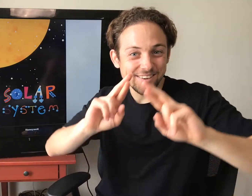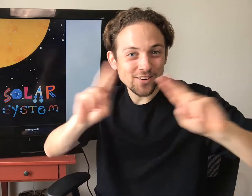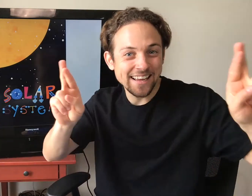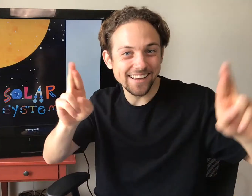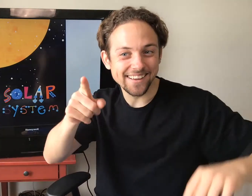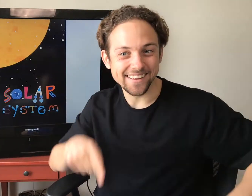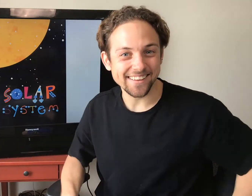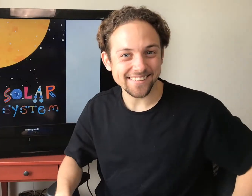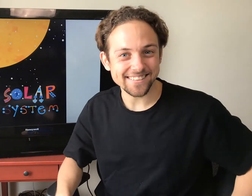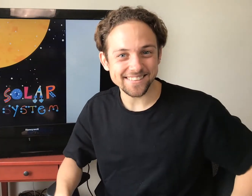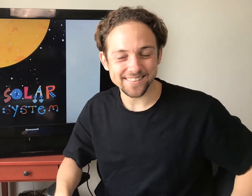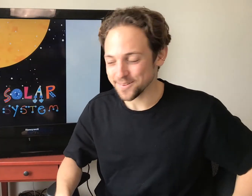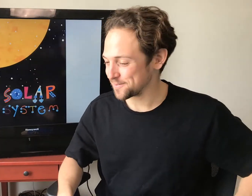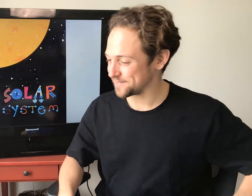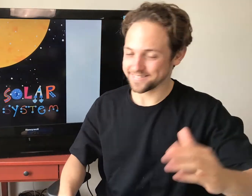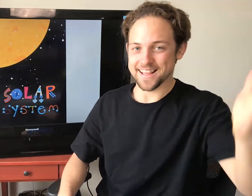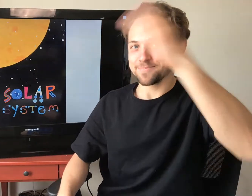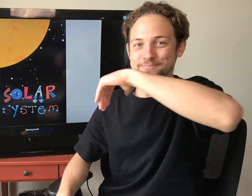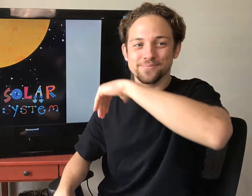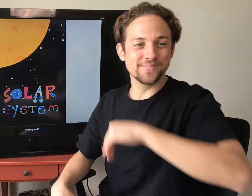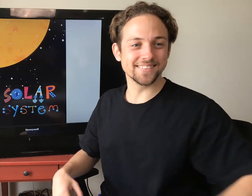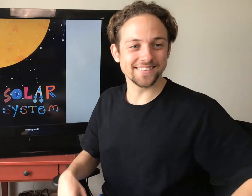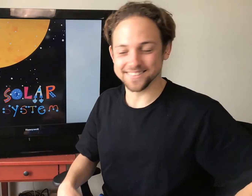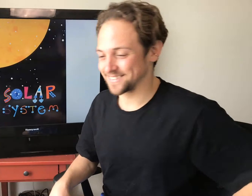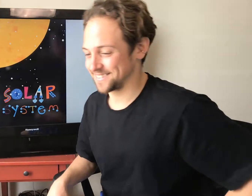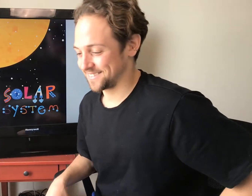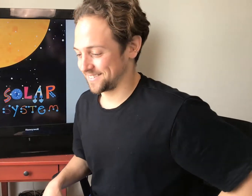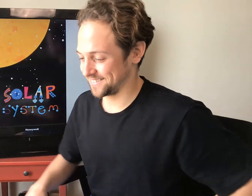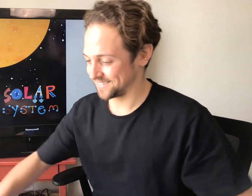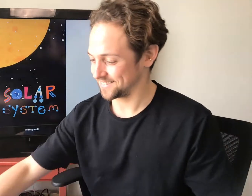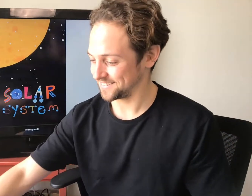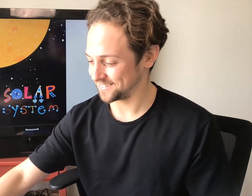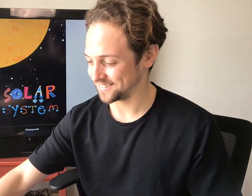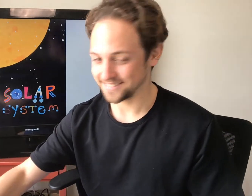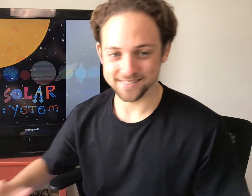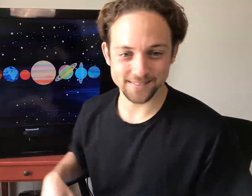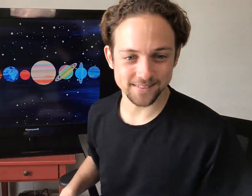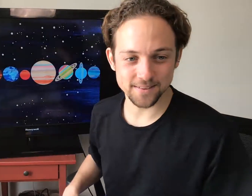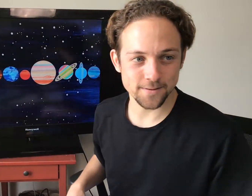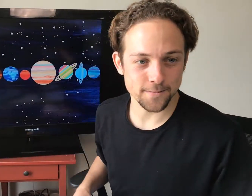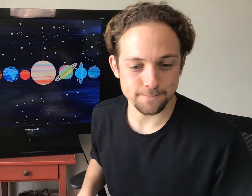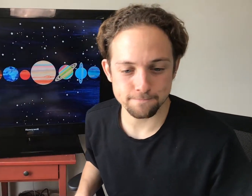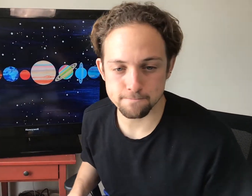We're going to talk about some science today. Are you ready to dive in? All right, let's go.